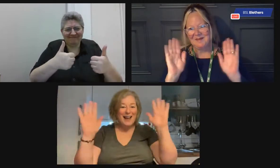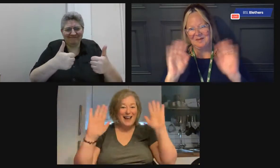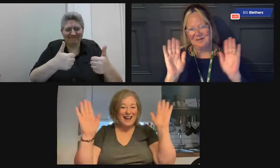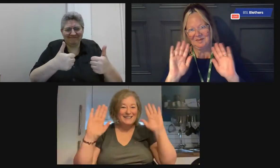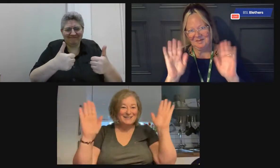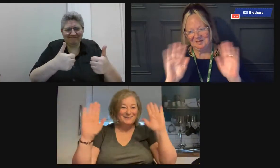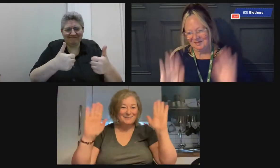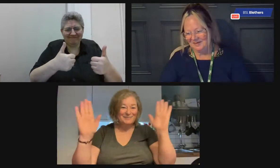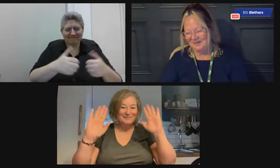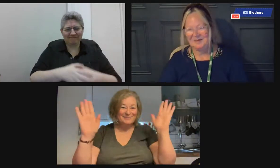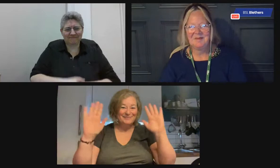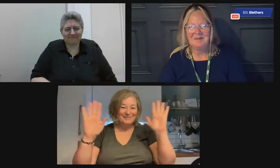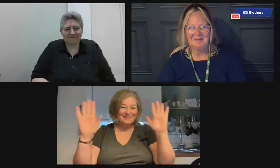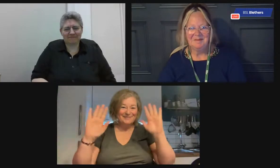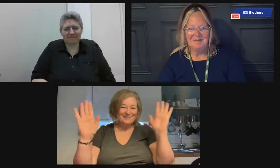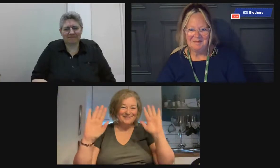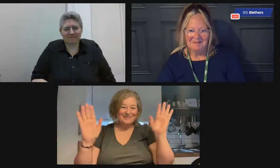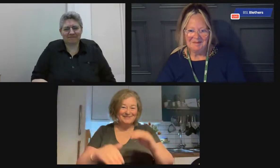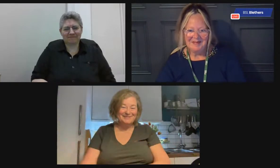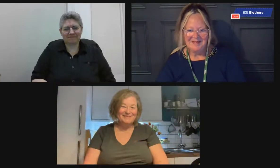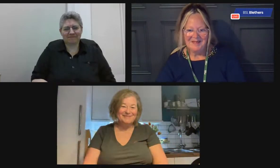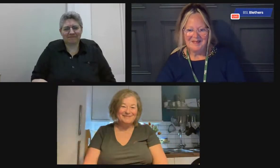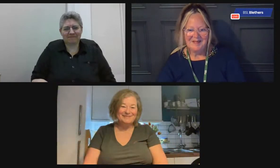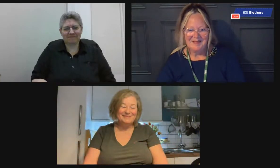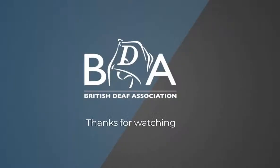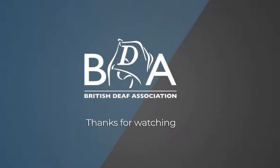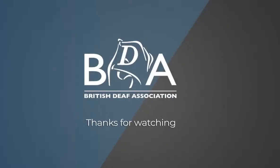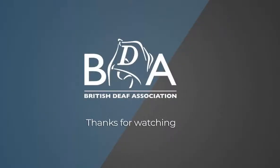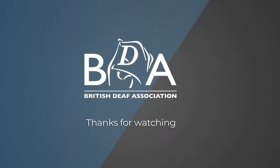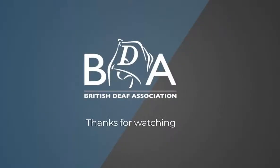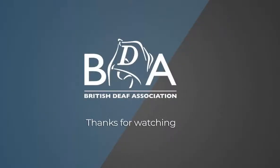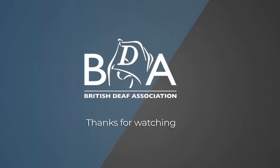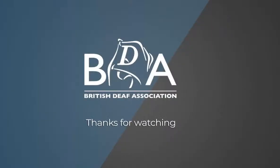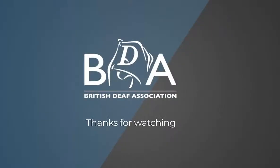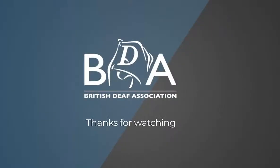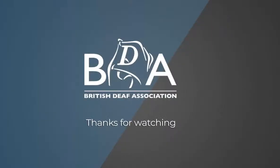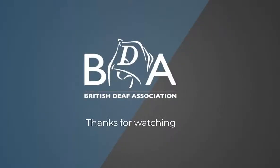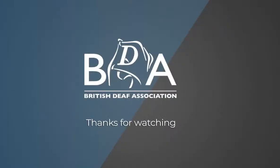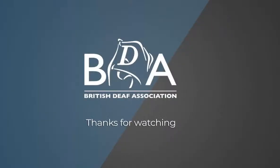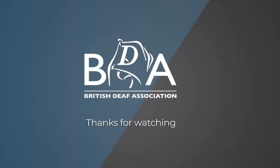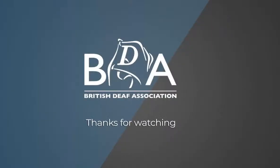But I just finally want to say thank you and bye to everyone at home. Bye.